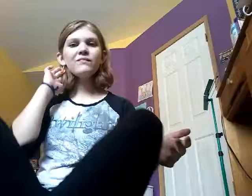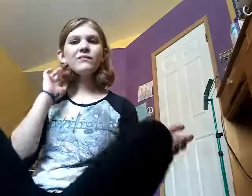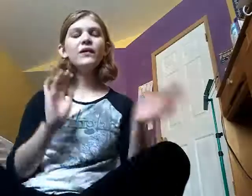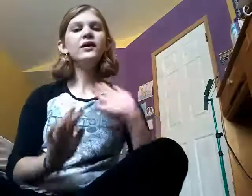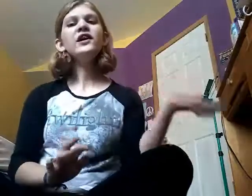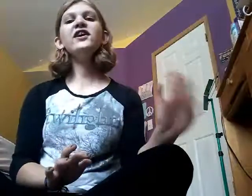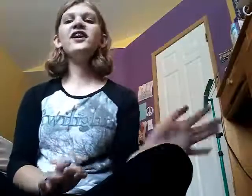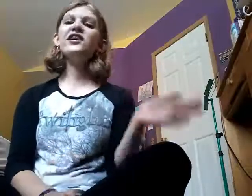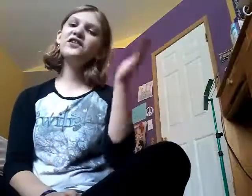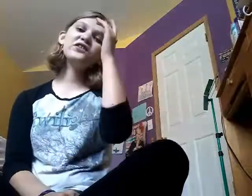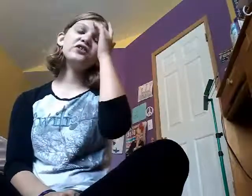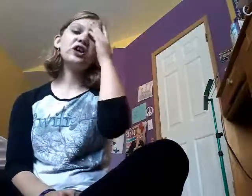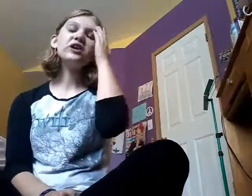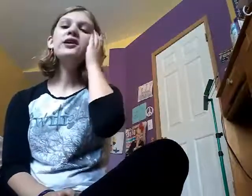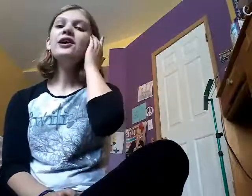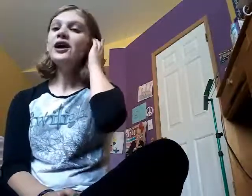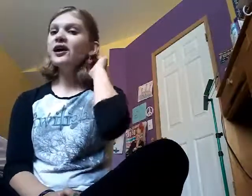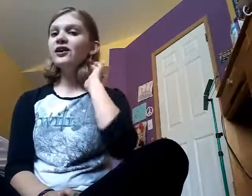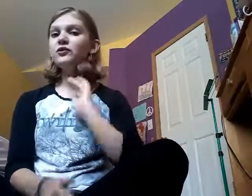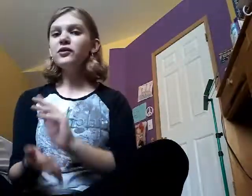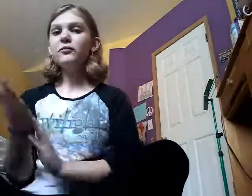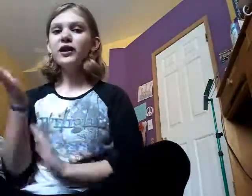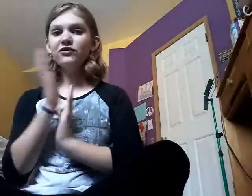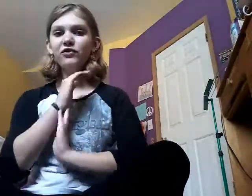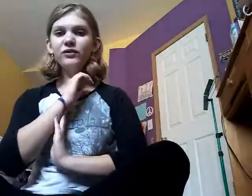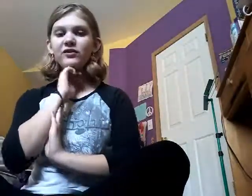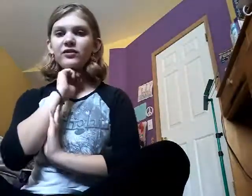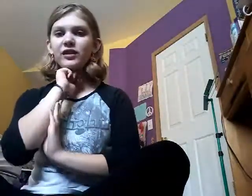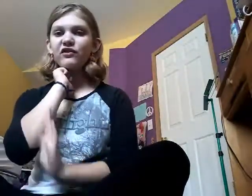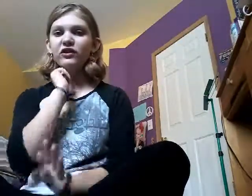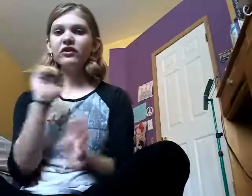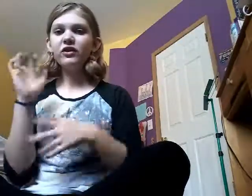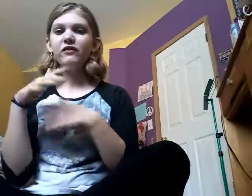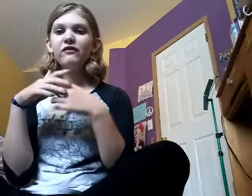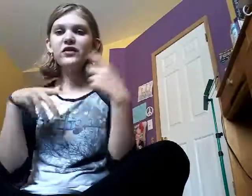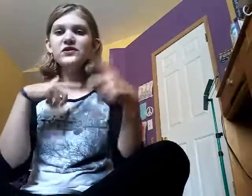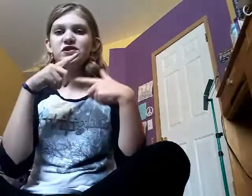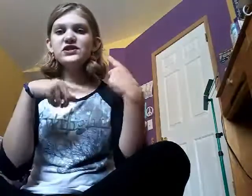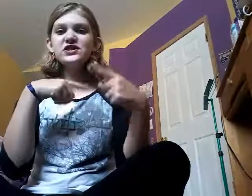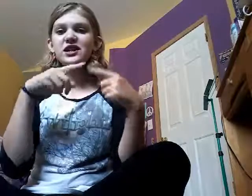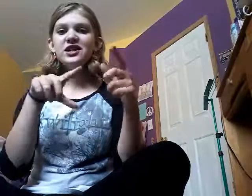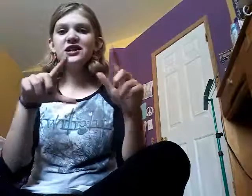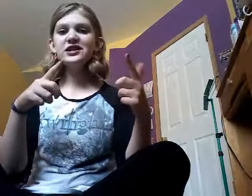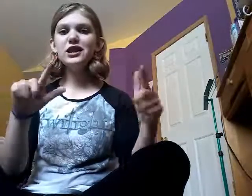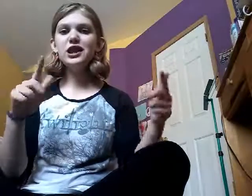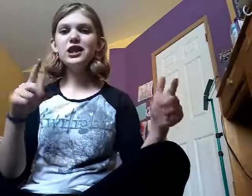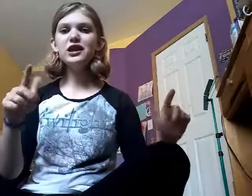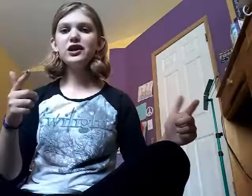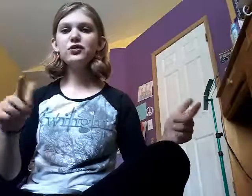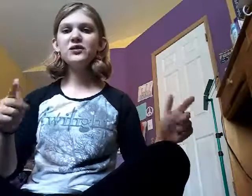Hey guys, it's Luna, and welcome back to another lesson of sign language.